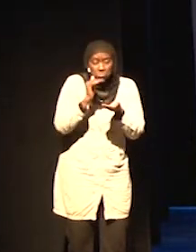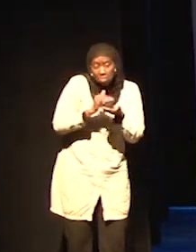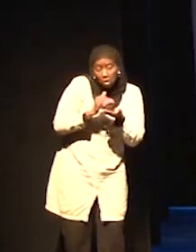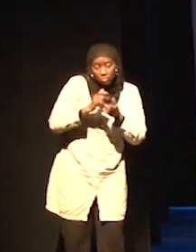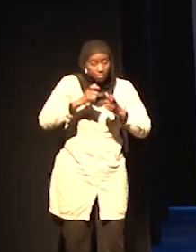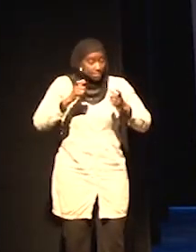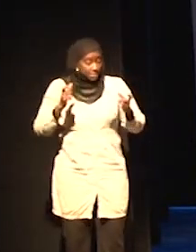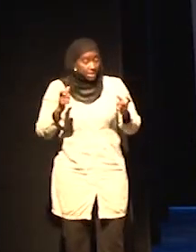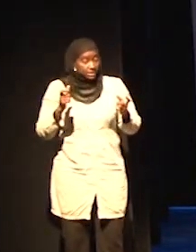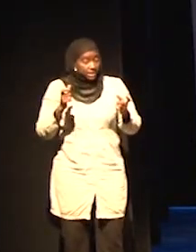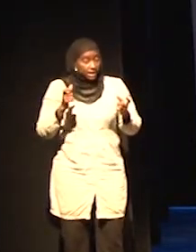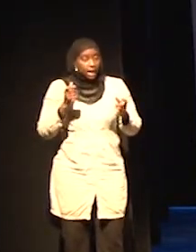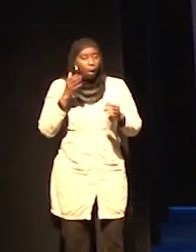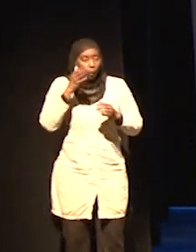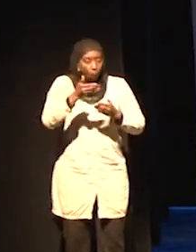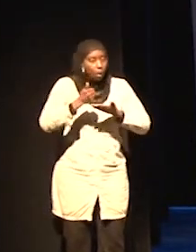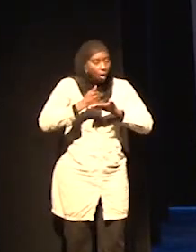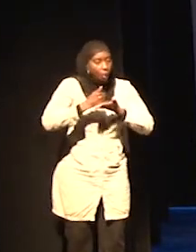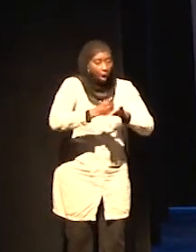period is over.